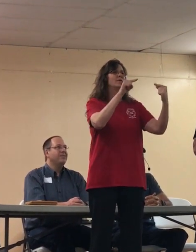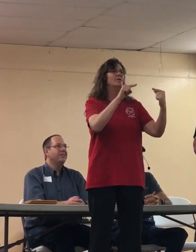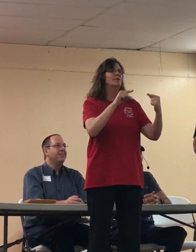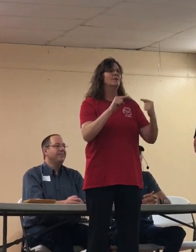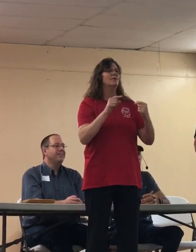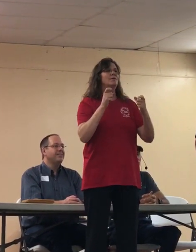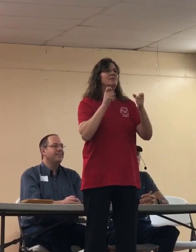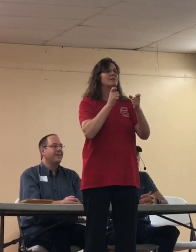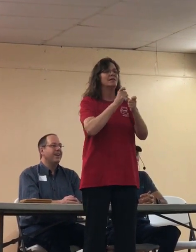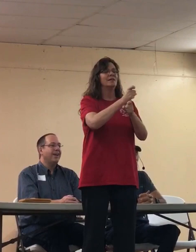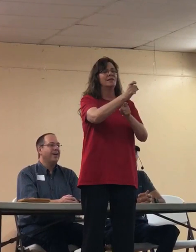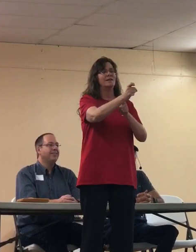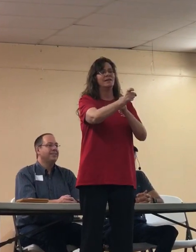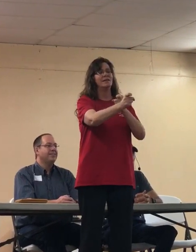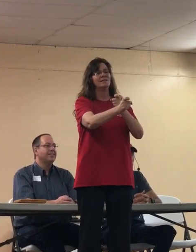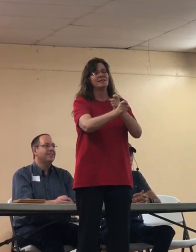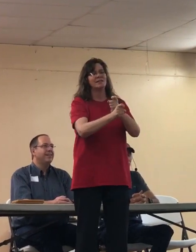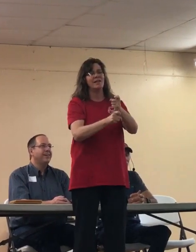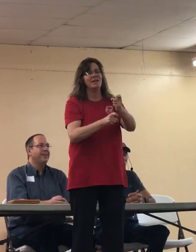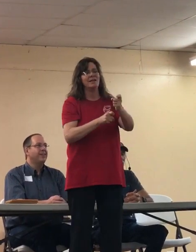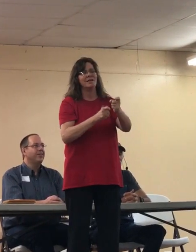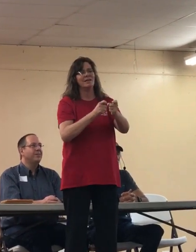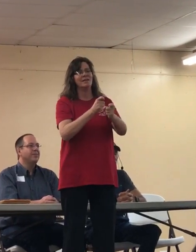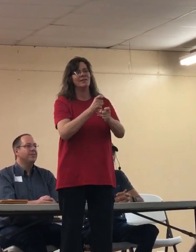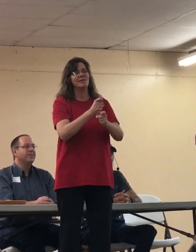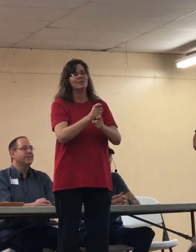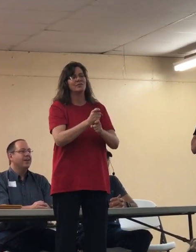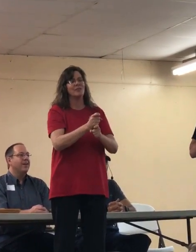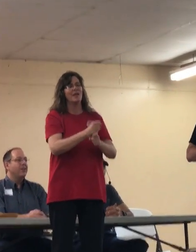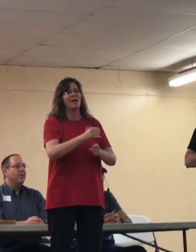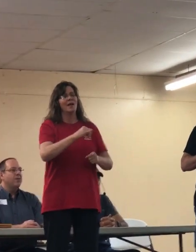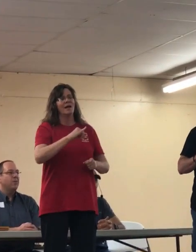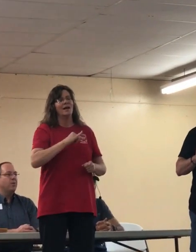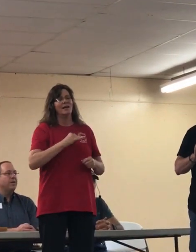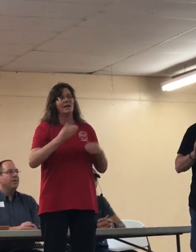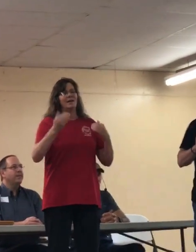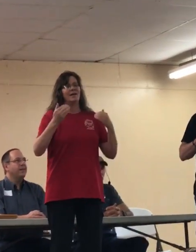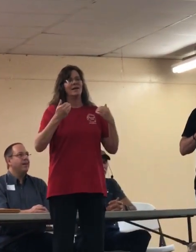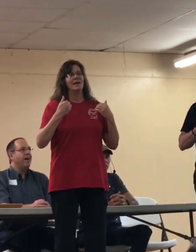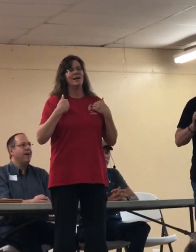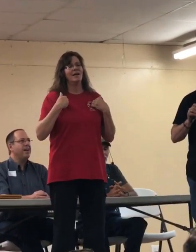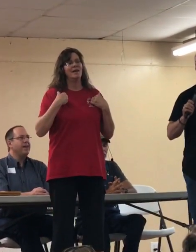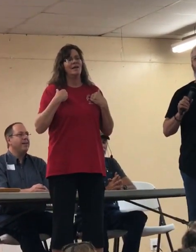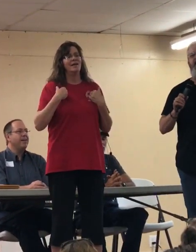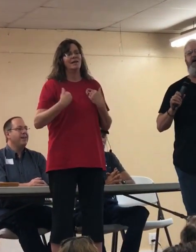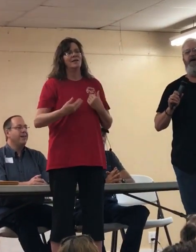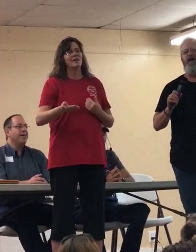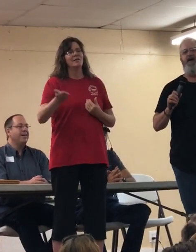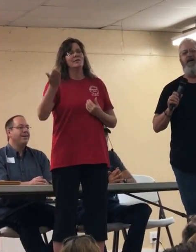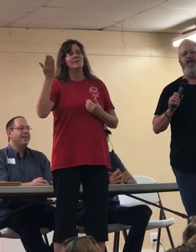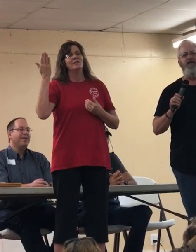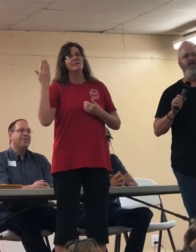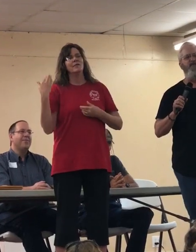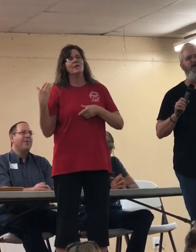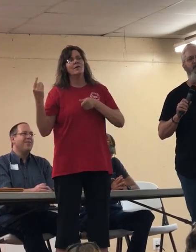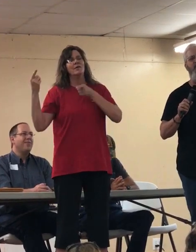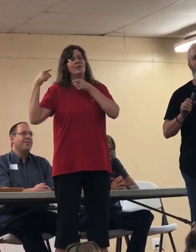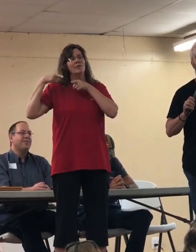toils and snares. I have